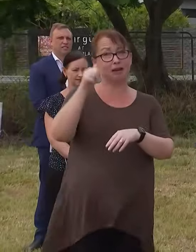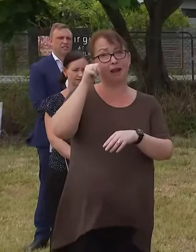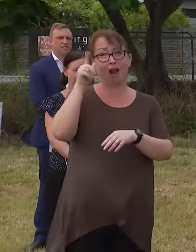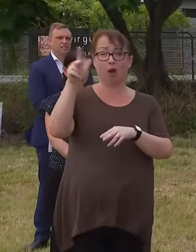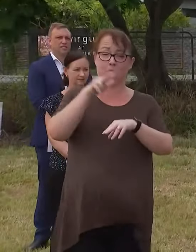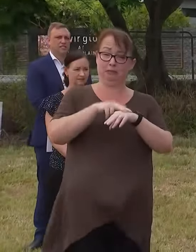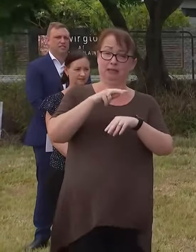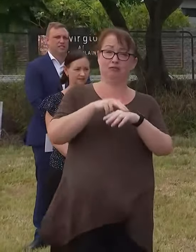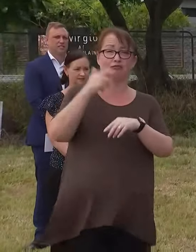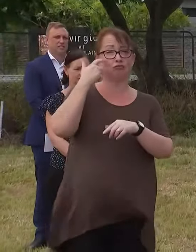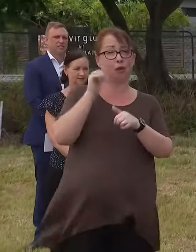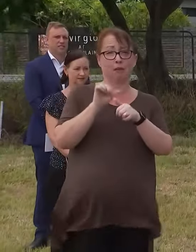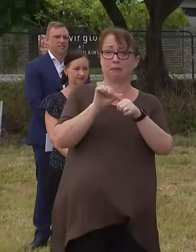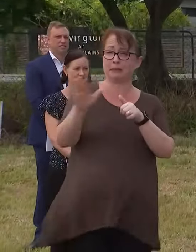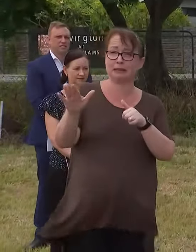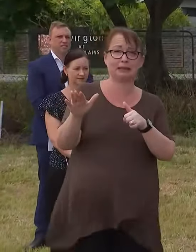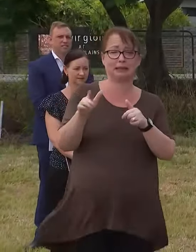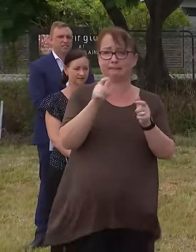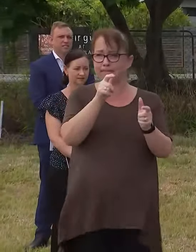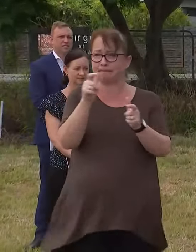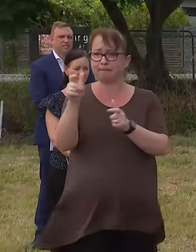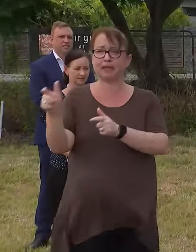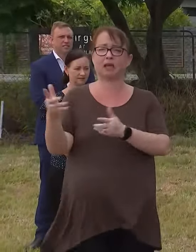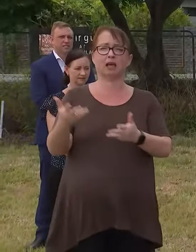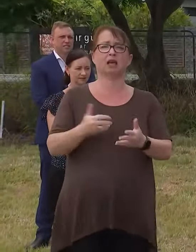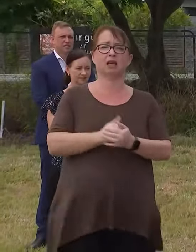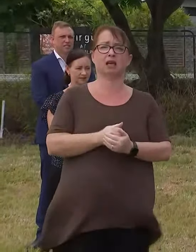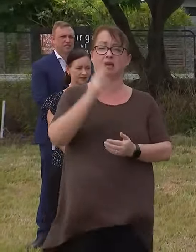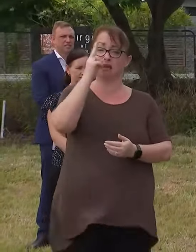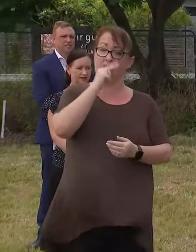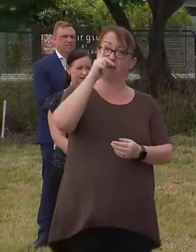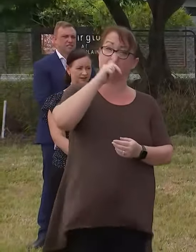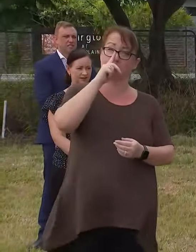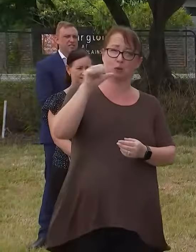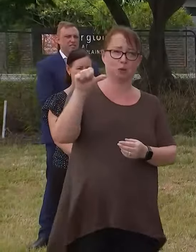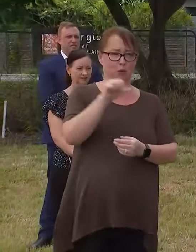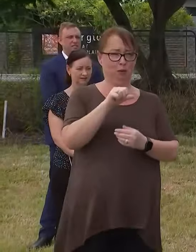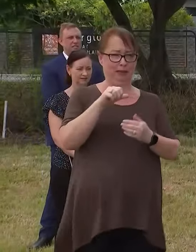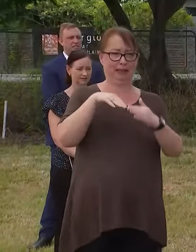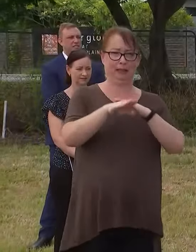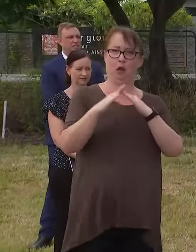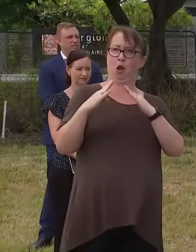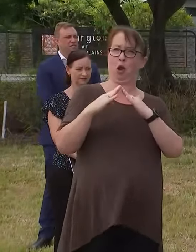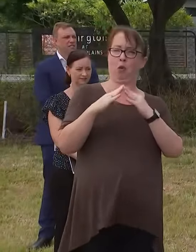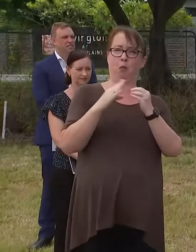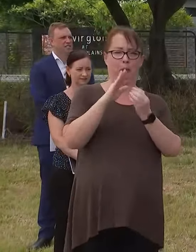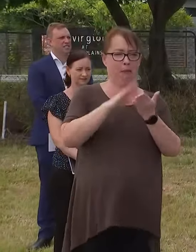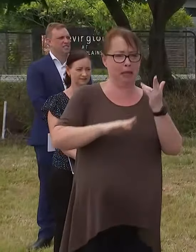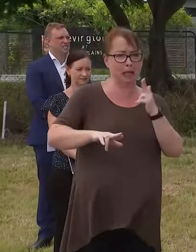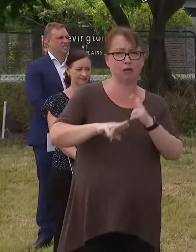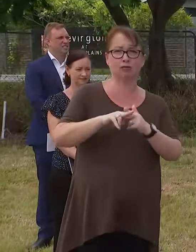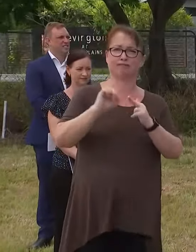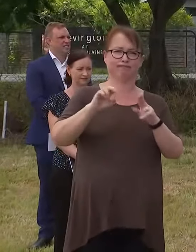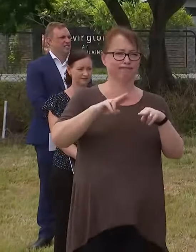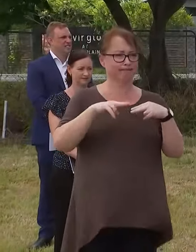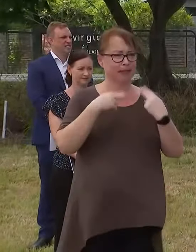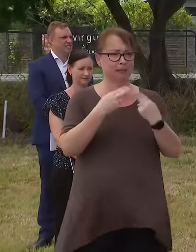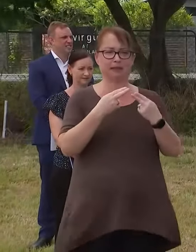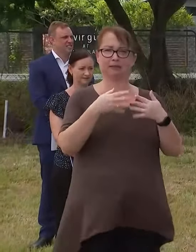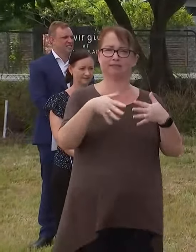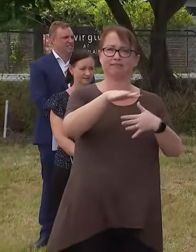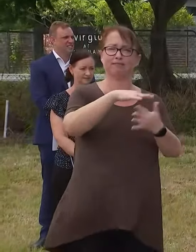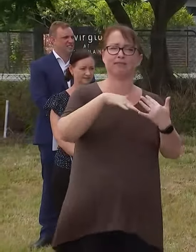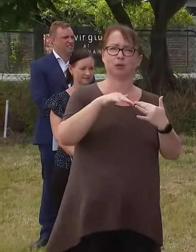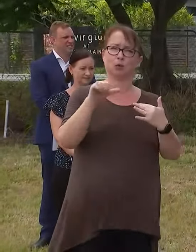hardest, but you know, these young people should be at home with their parents or loved ones. They should be in